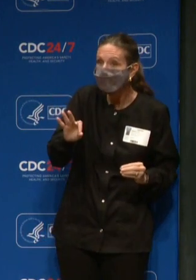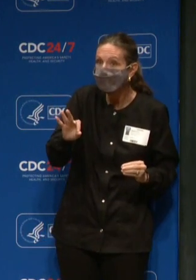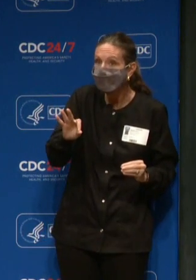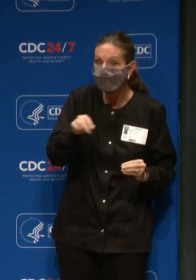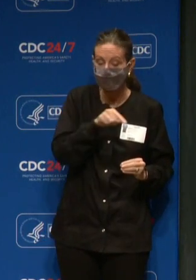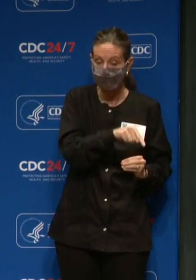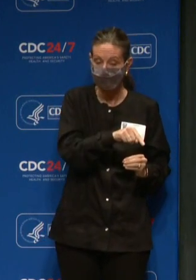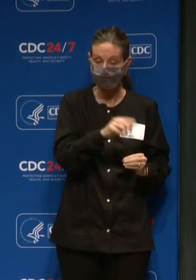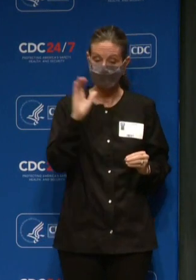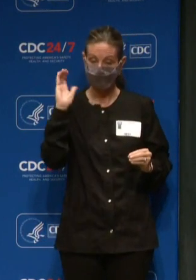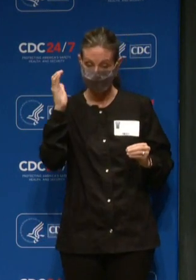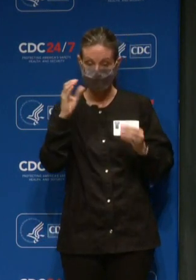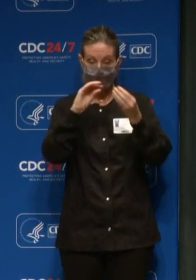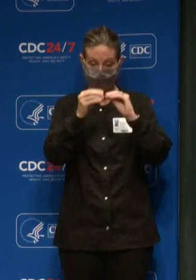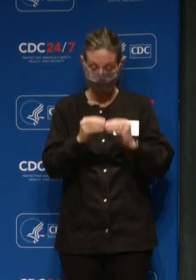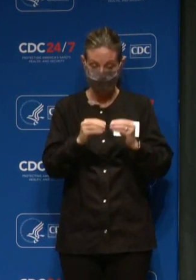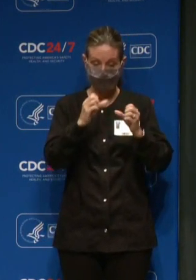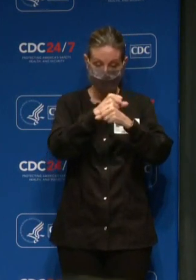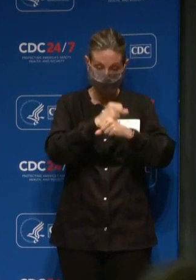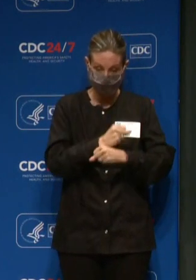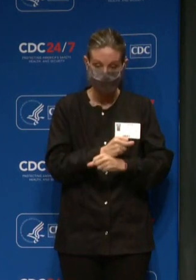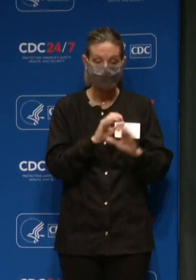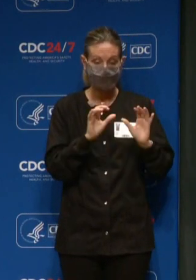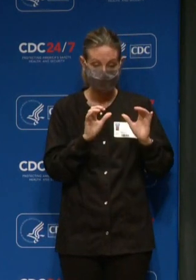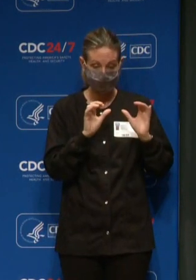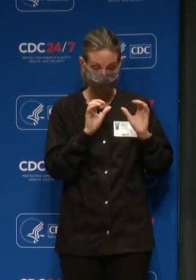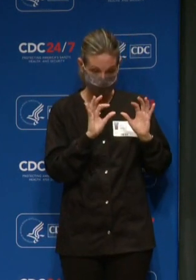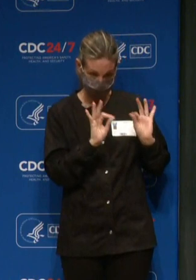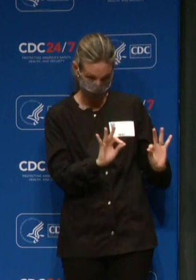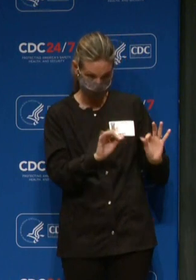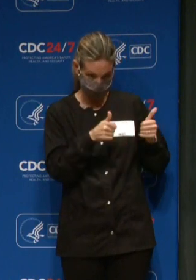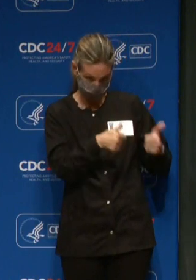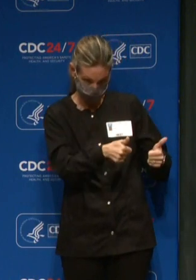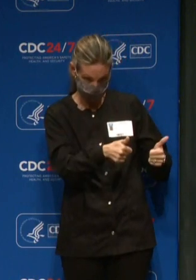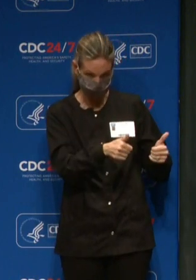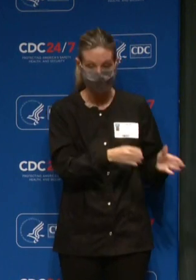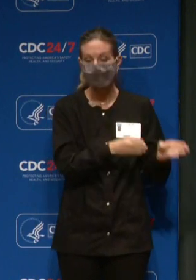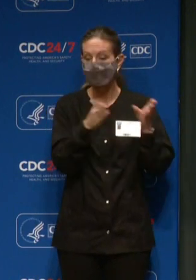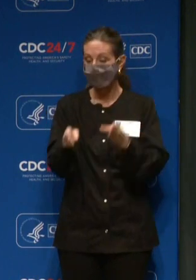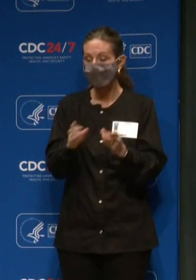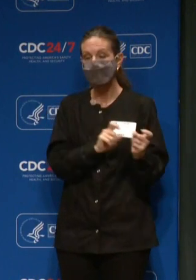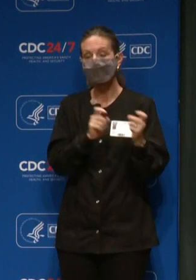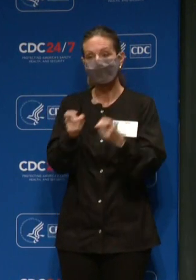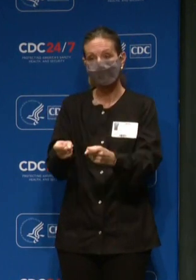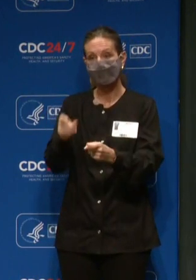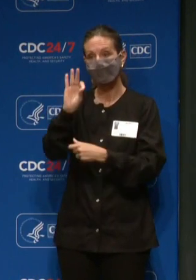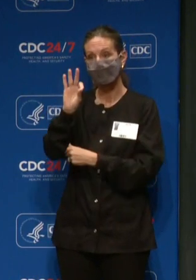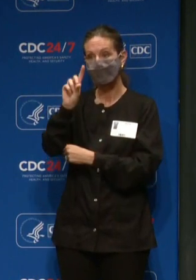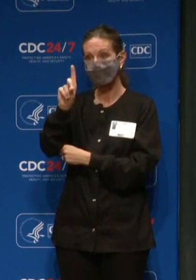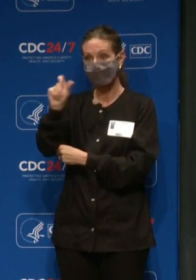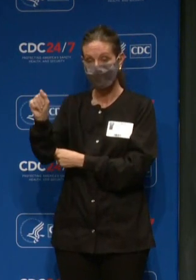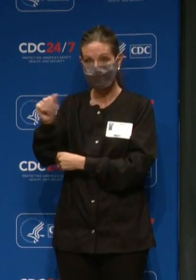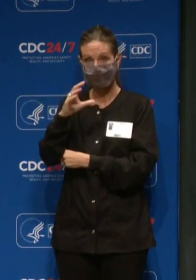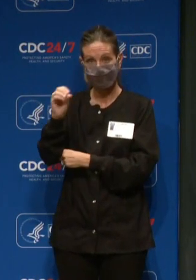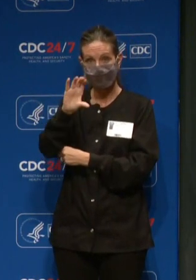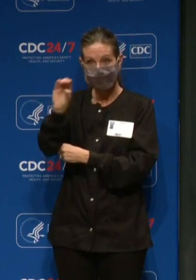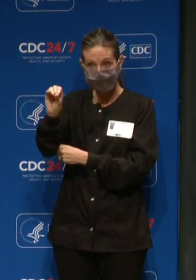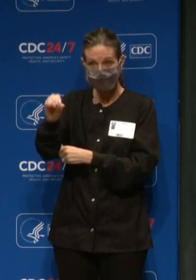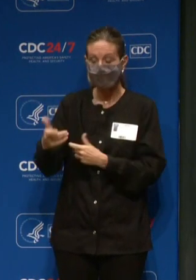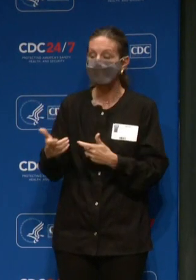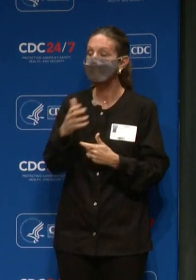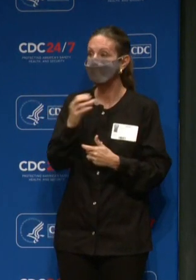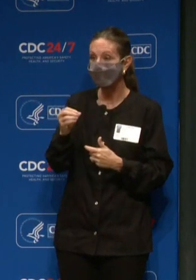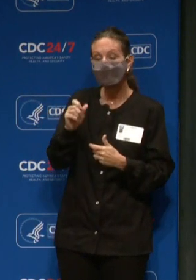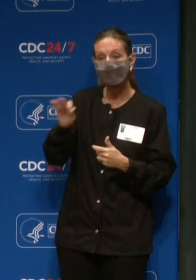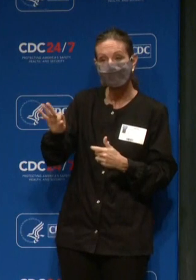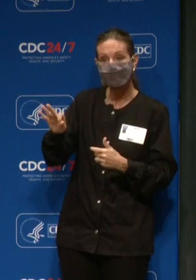met, that data gets revealed to the company and the FDA. Then the company will have its own second independent process. It will have to meet their